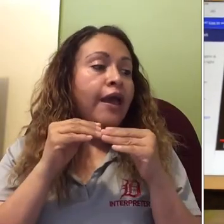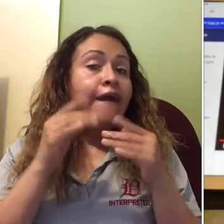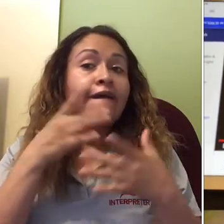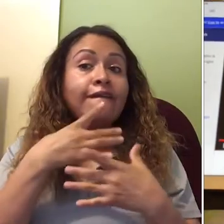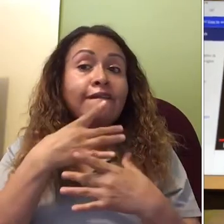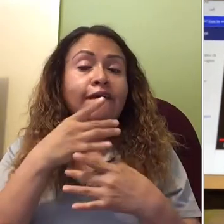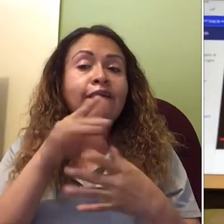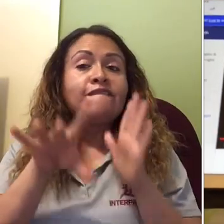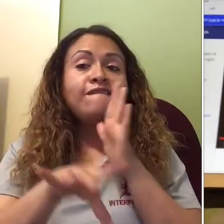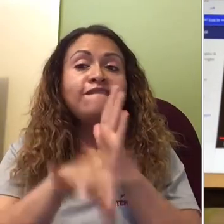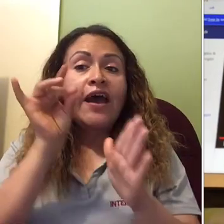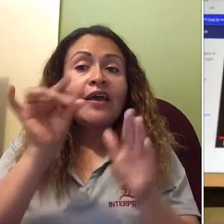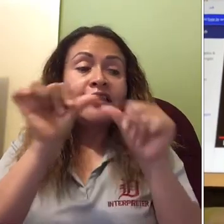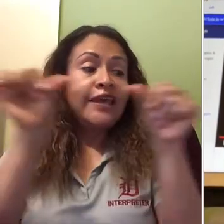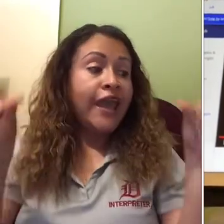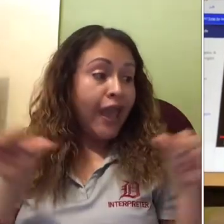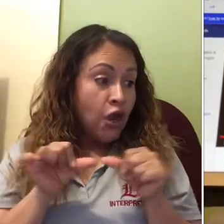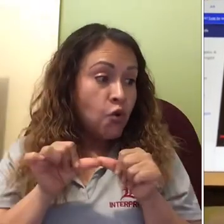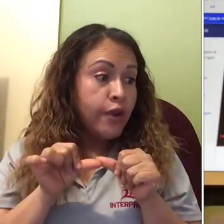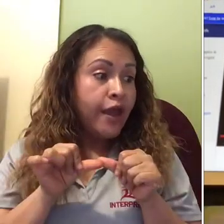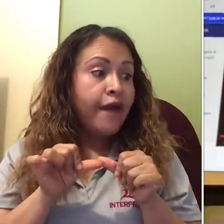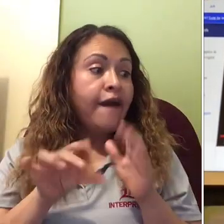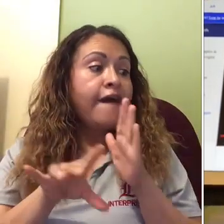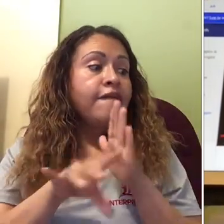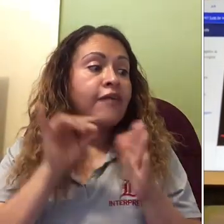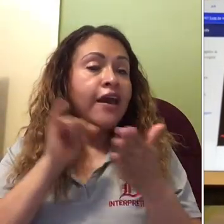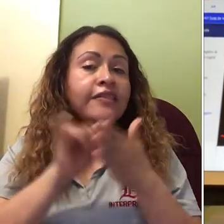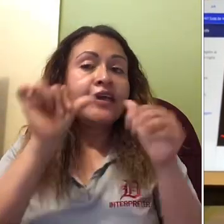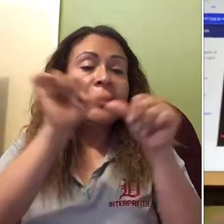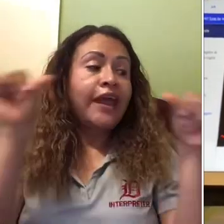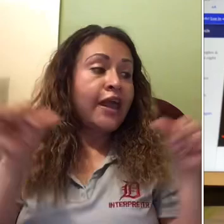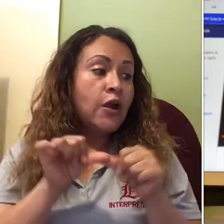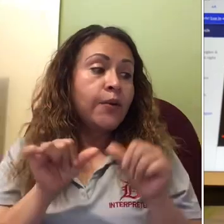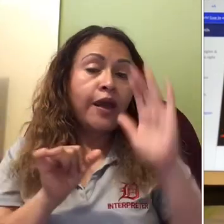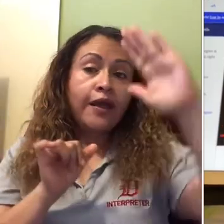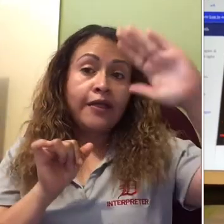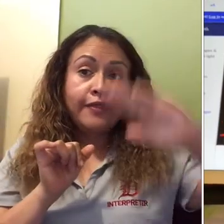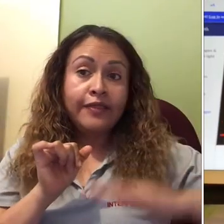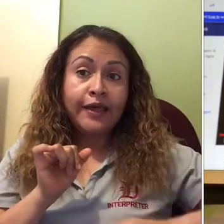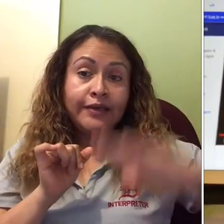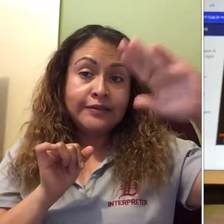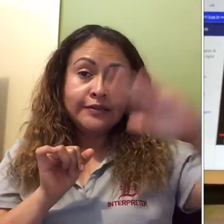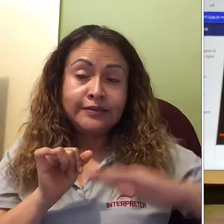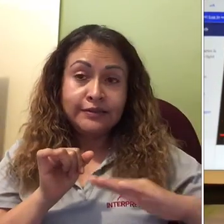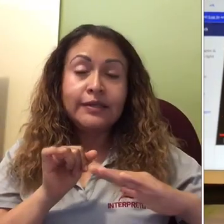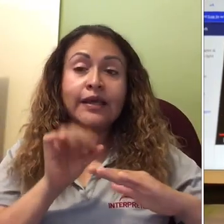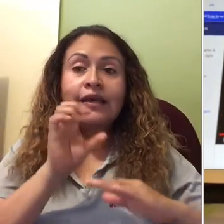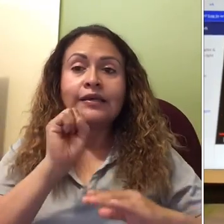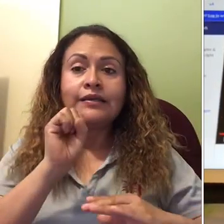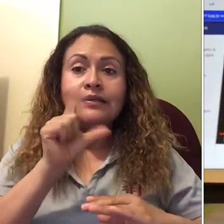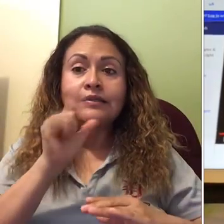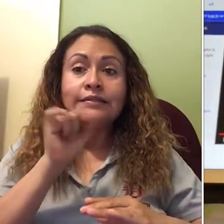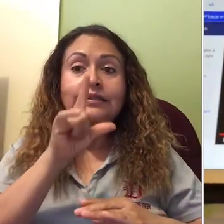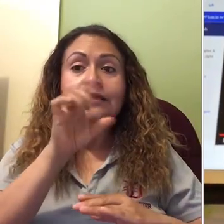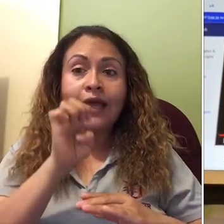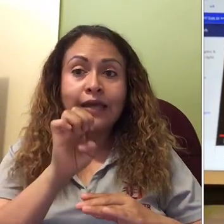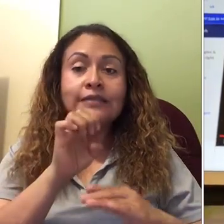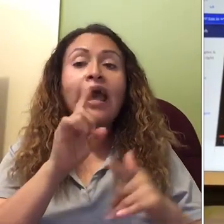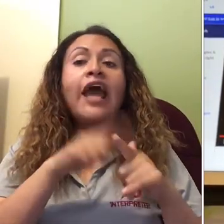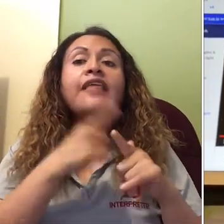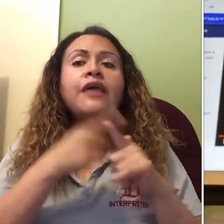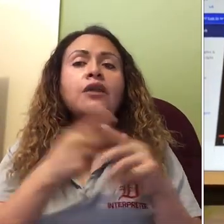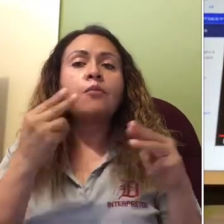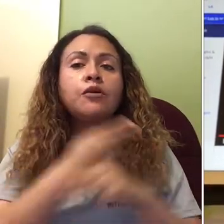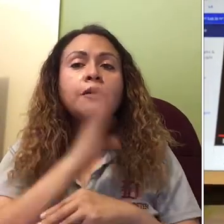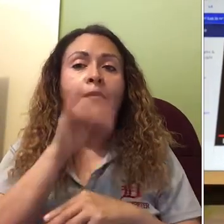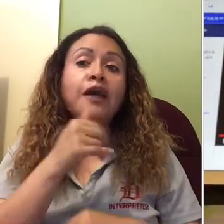little slice of the pie right over here, we can just find the area of this slice or this sub-slice and then multiply by 2. Or we can just find